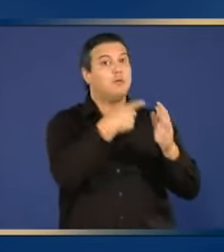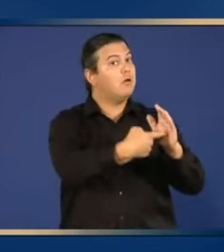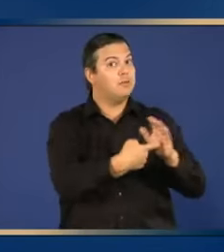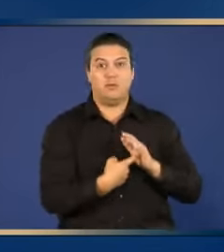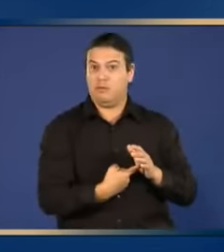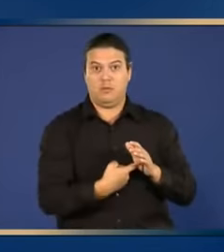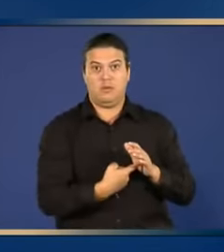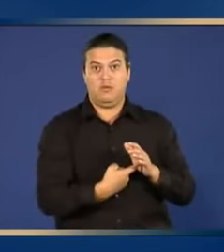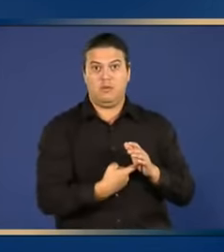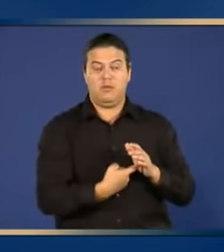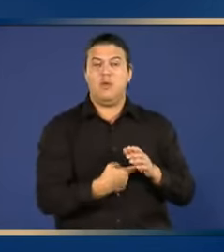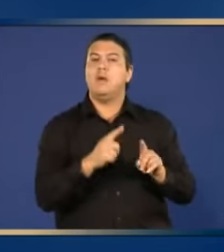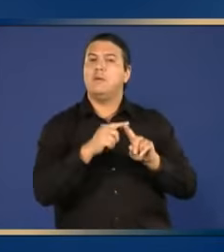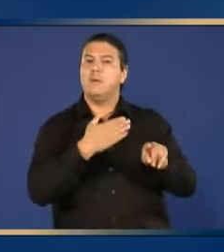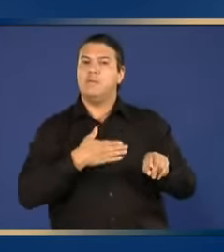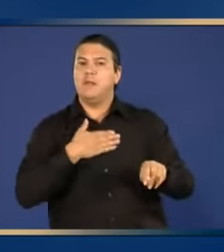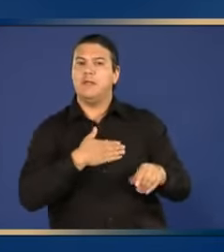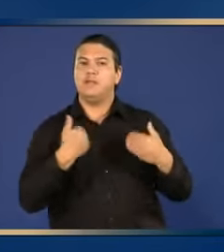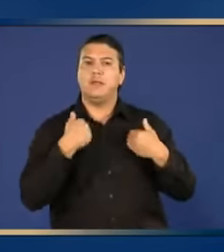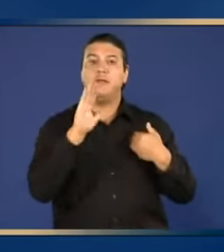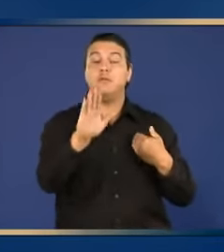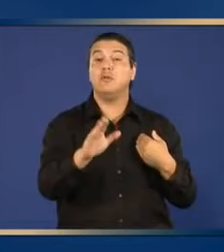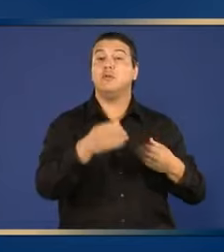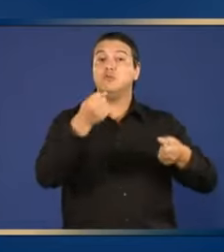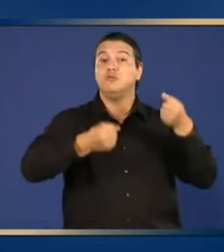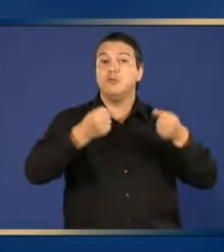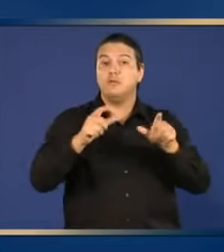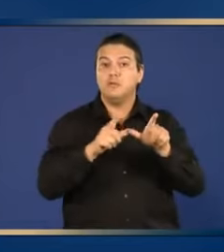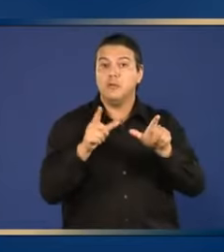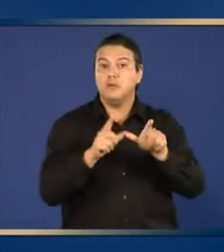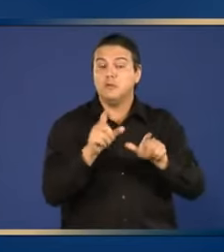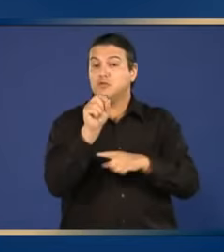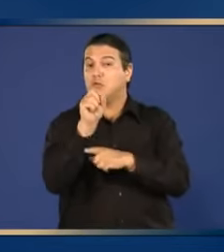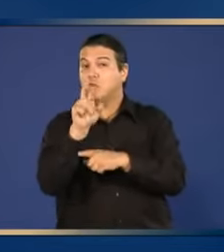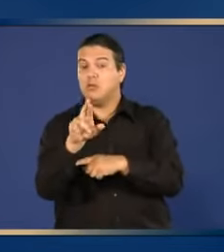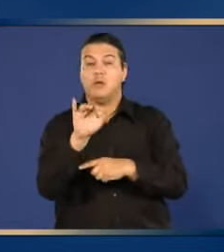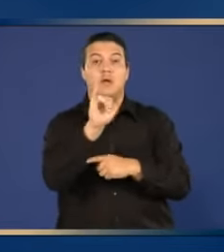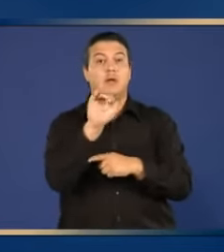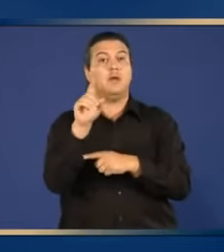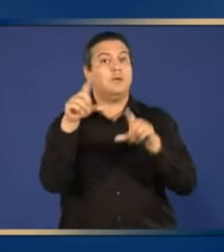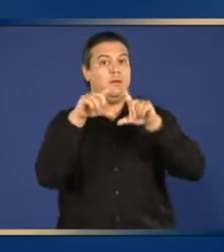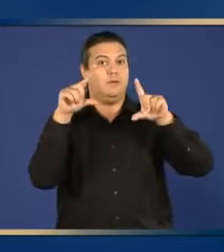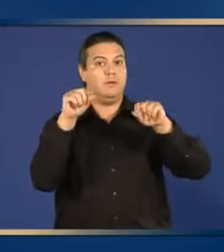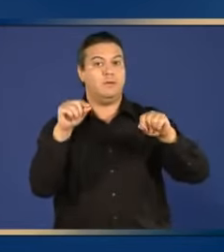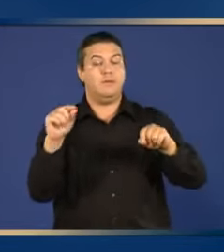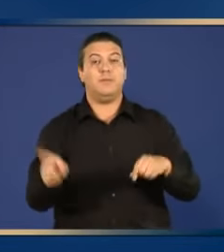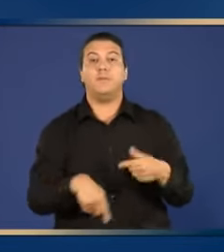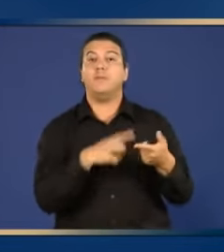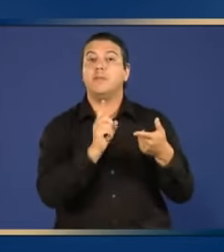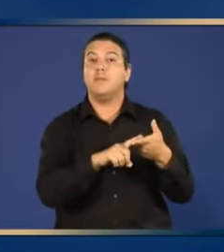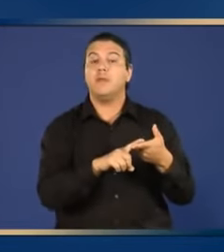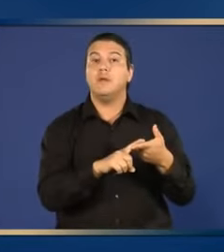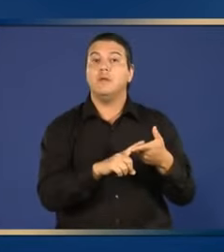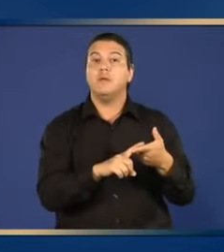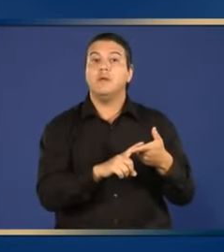Although not required, please have available driver's license or ID,